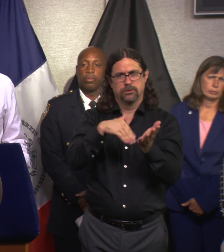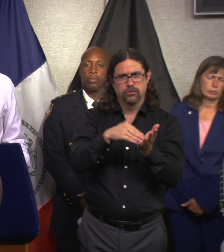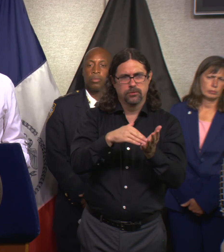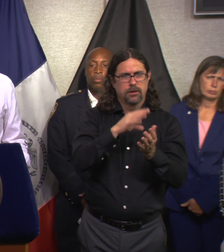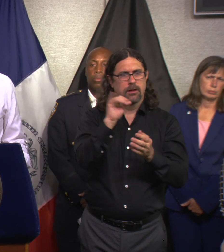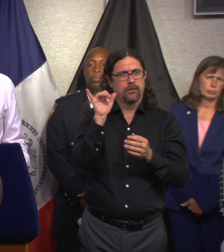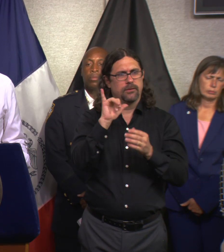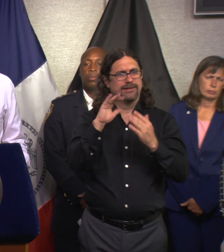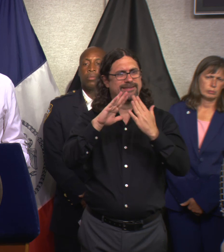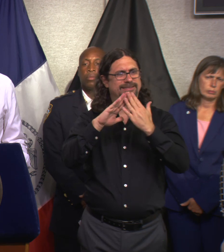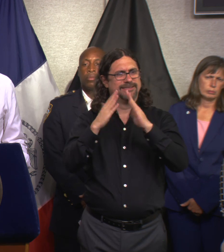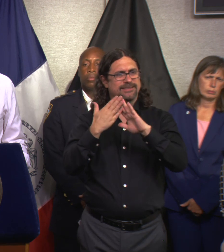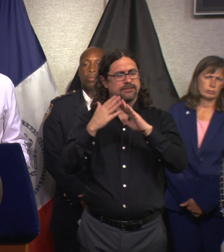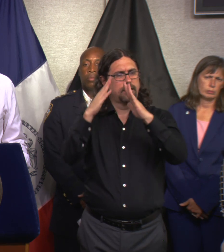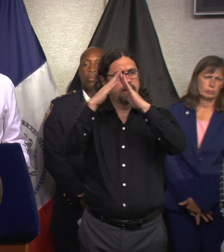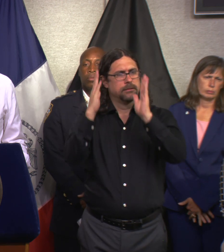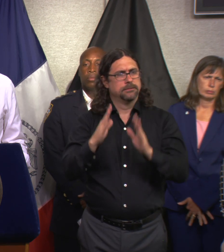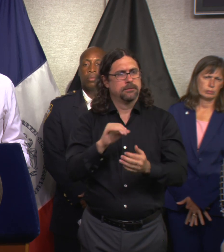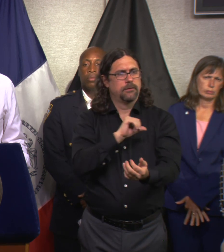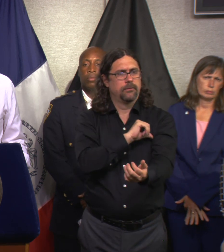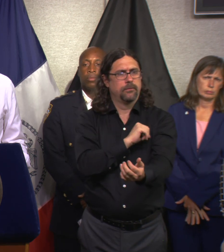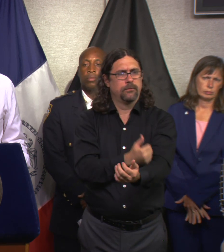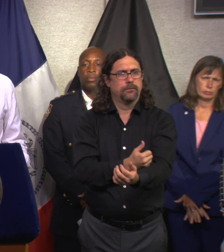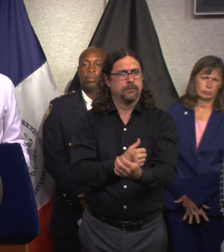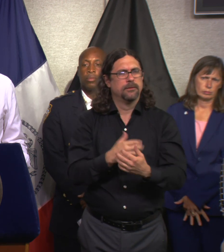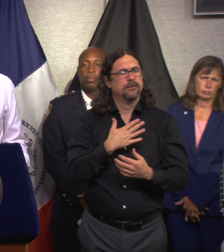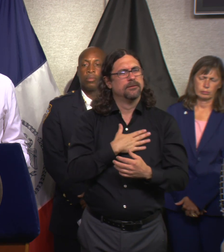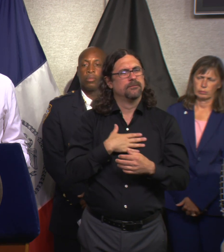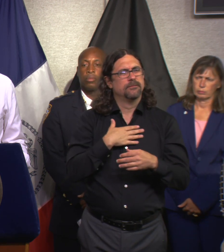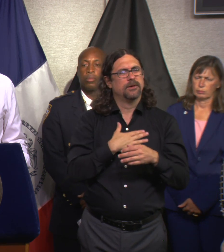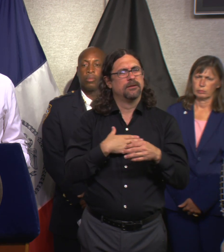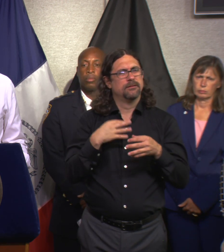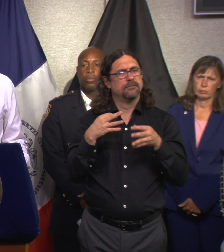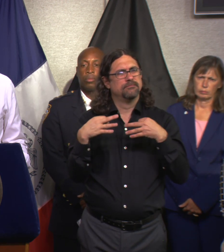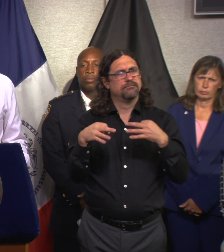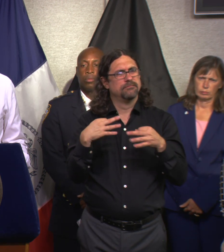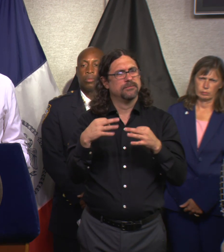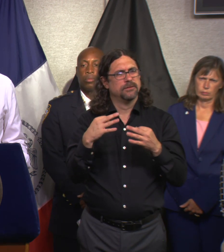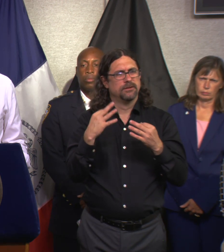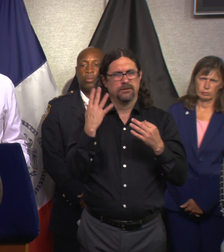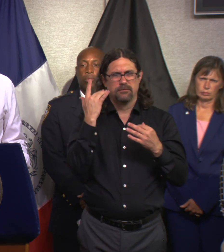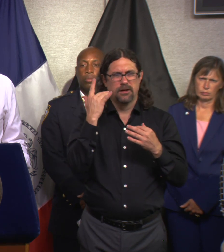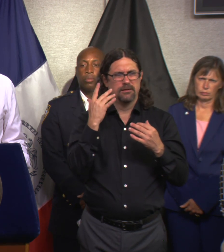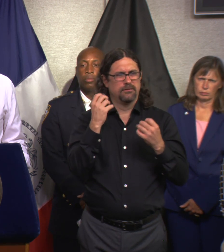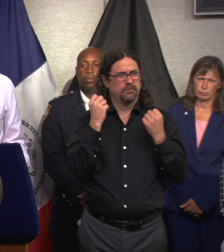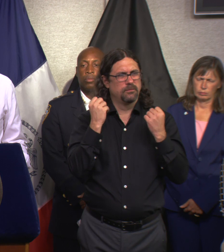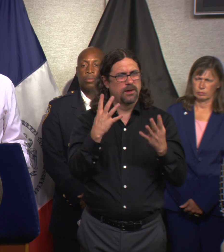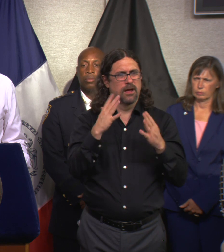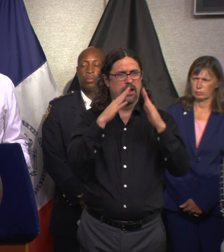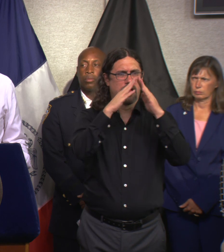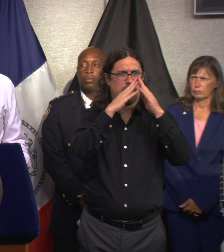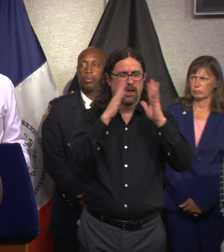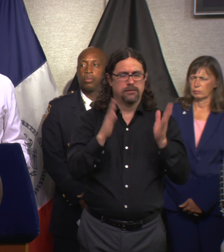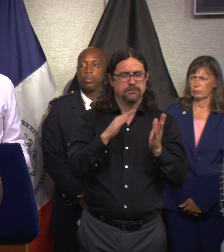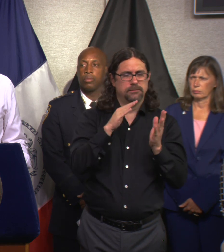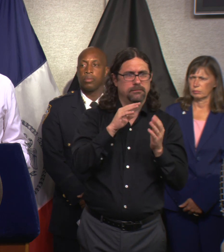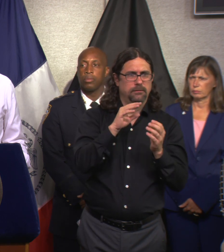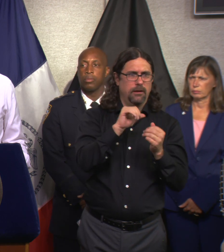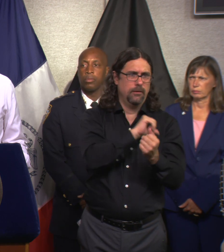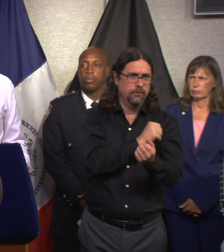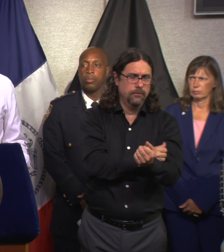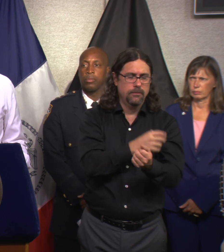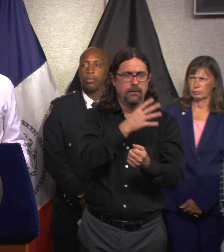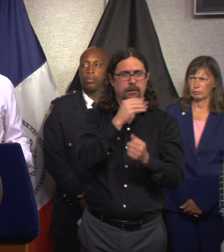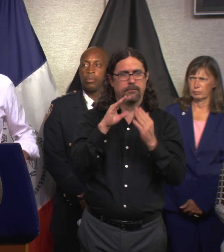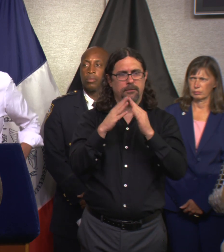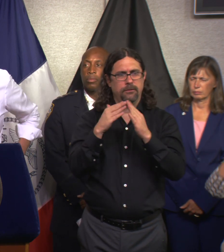to us why so many of the Housing Authority's community centers, 1 in 3, are still without air conditioning in mid-July? So let me first